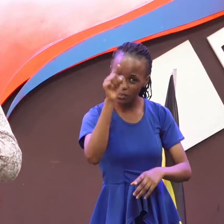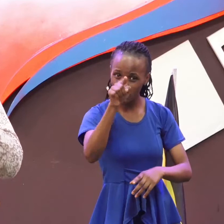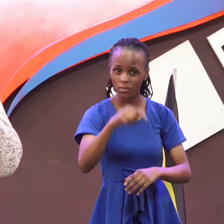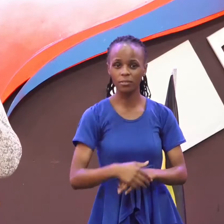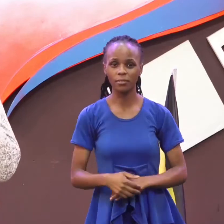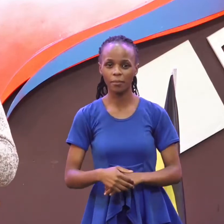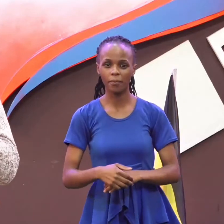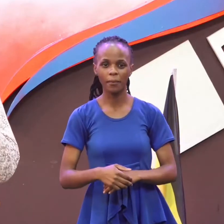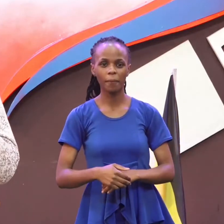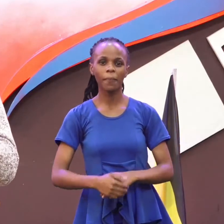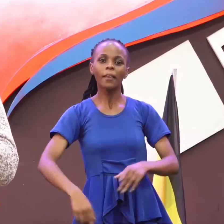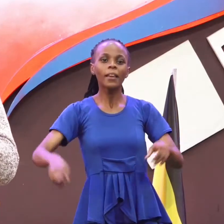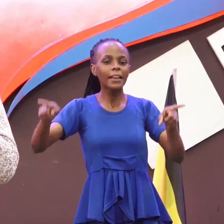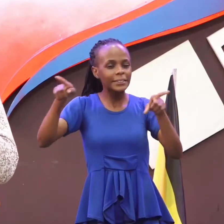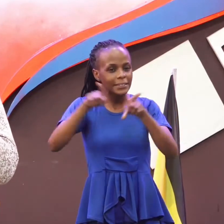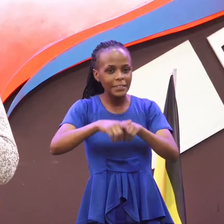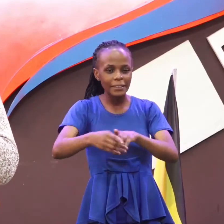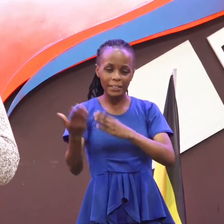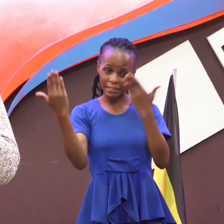I question you is. Chenjagala osulenga